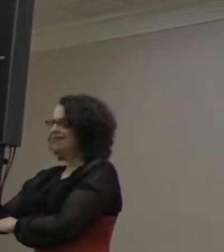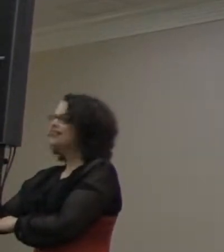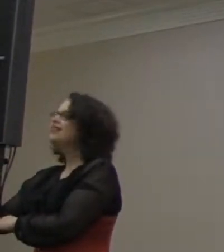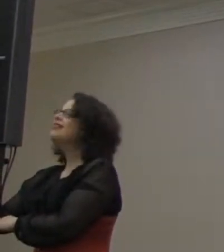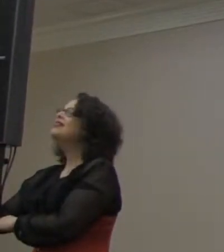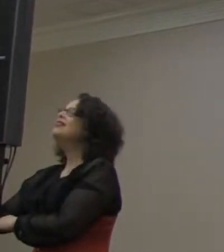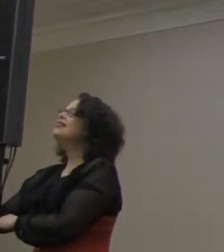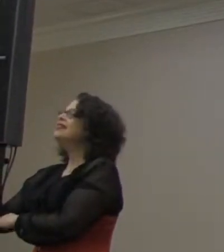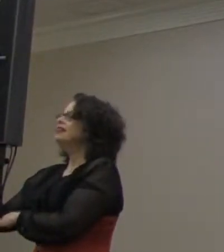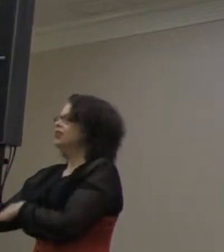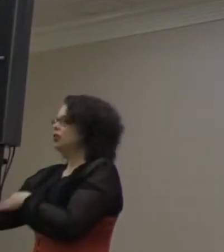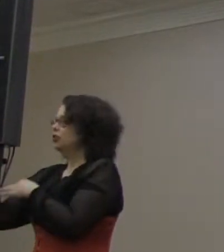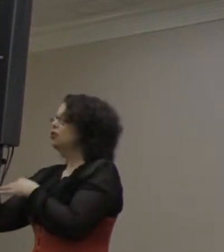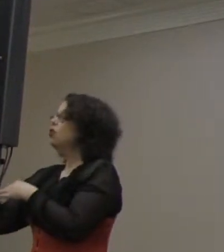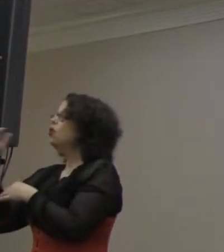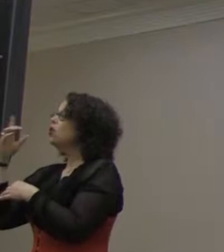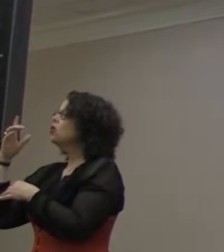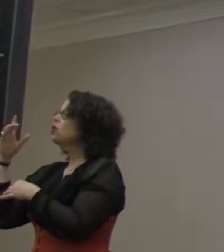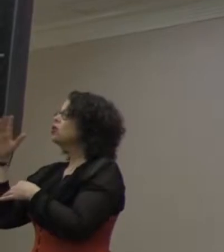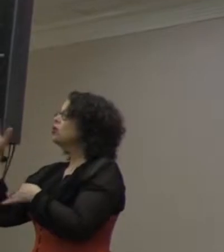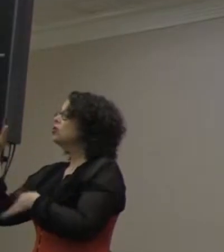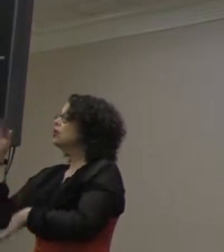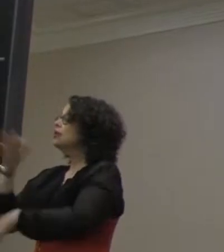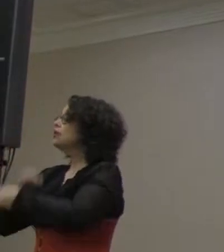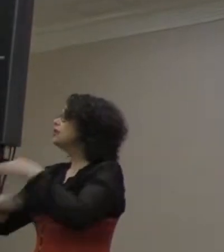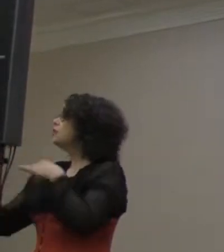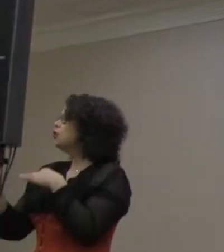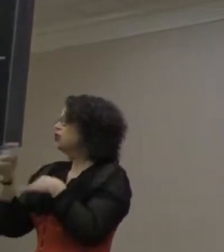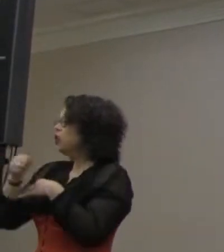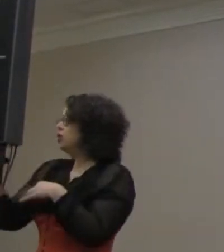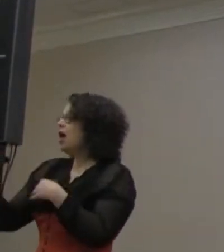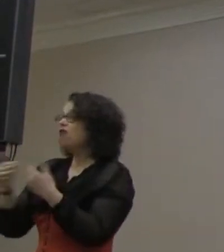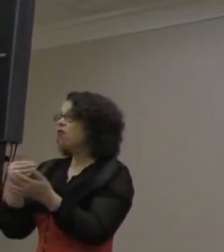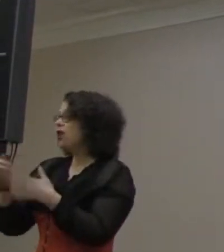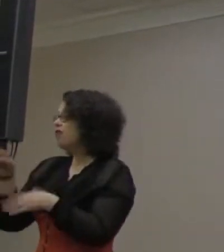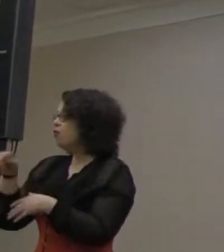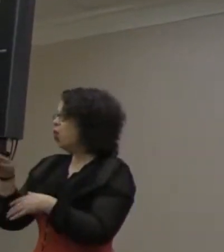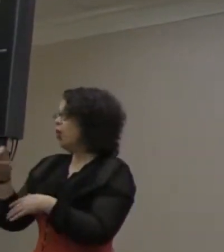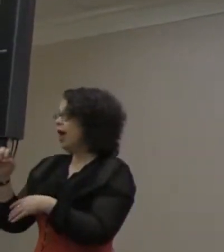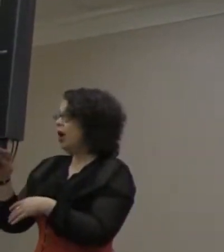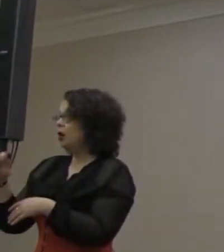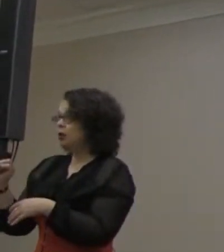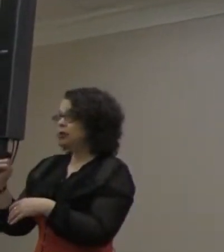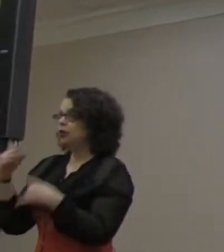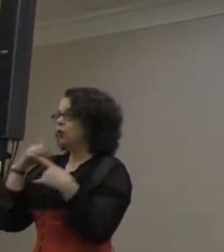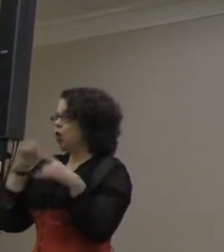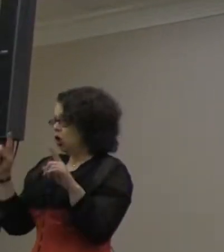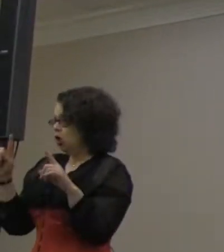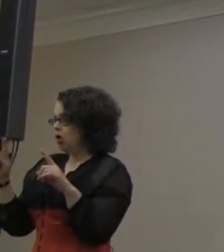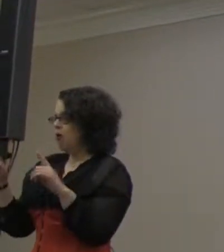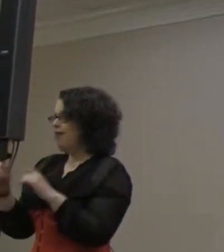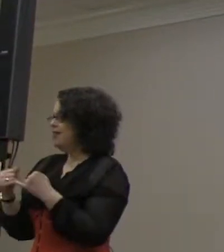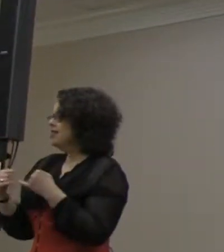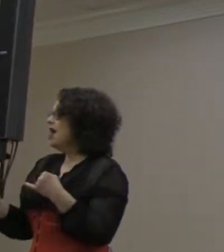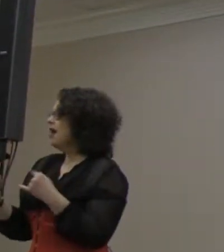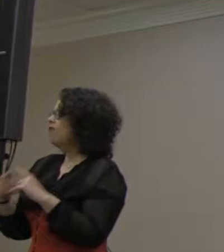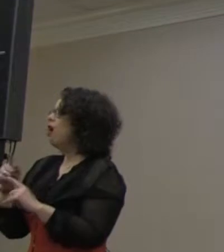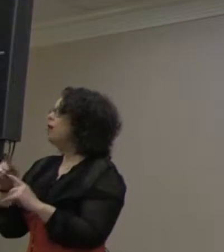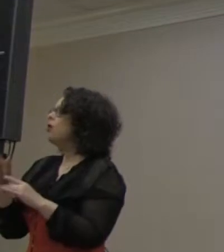Substitute in for yourself the pronouns that work for you. But for me, this line from Bikini